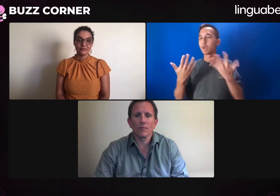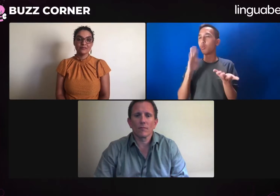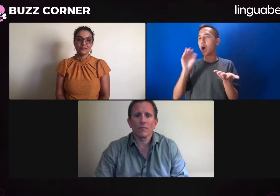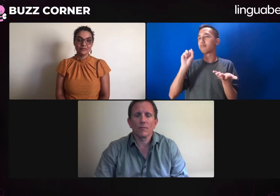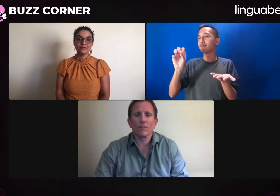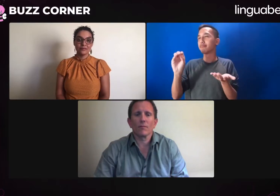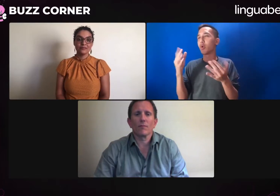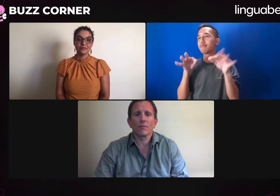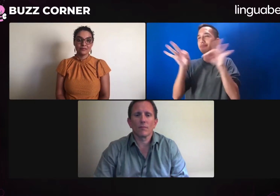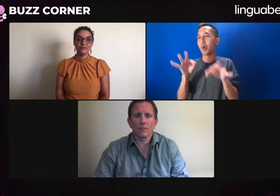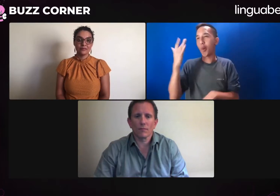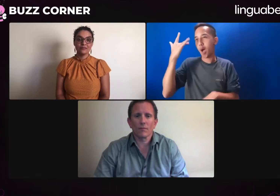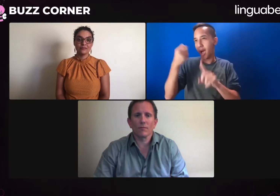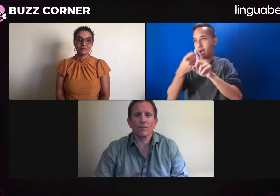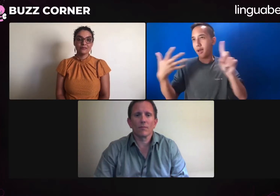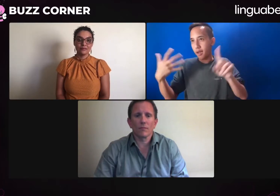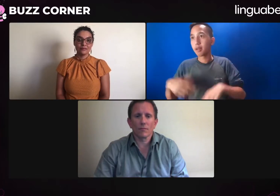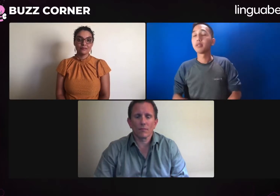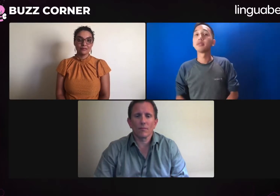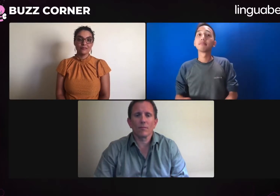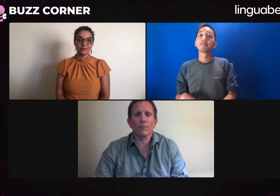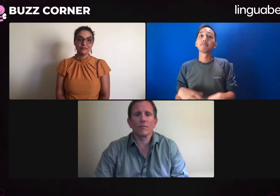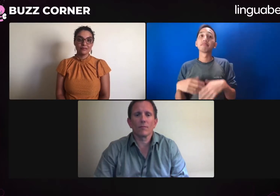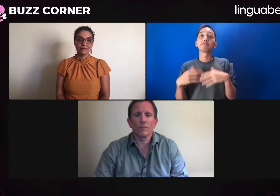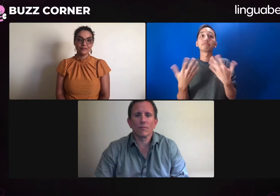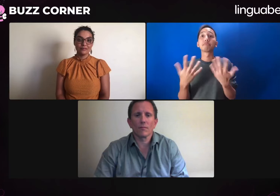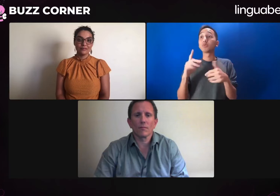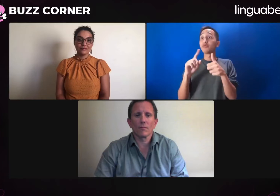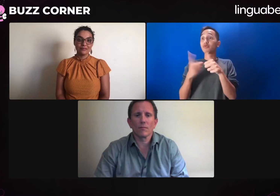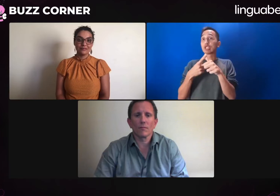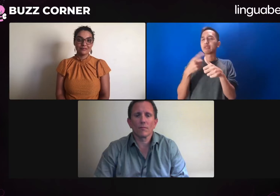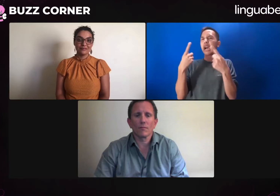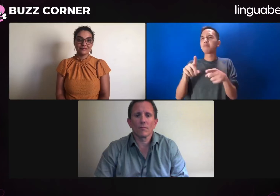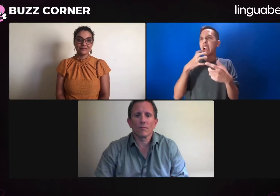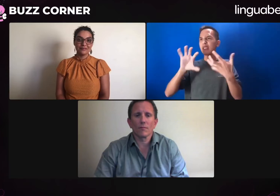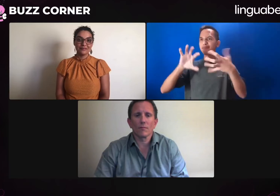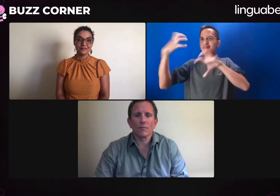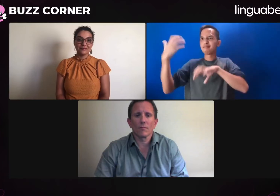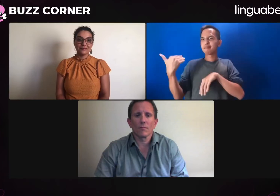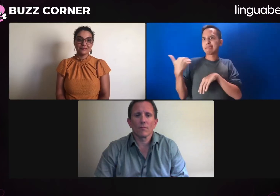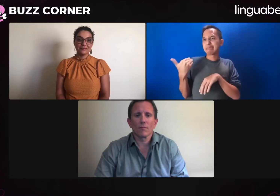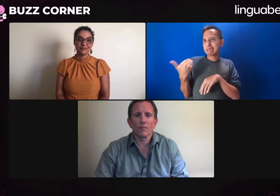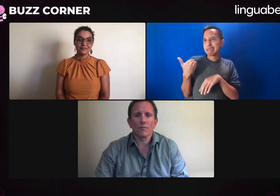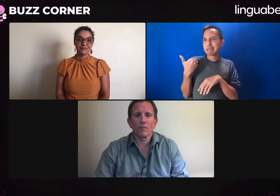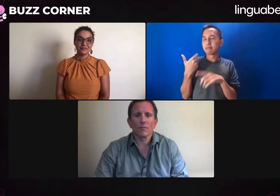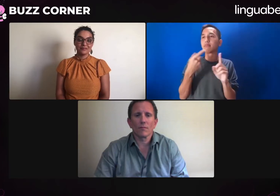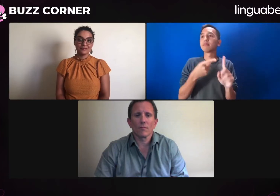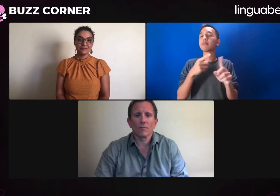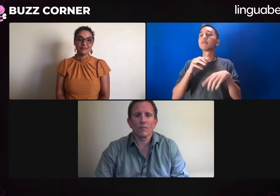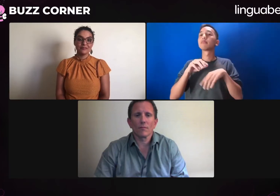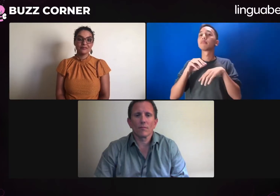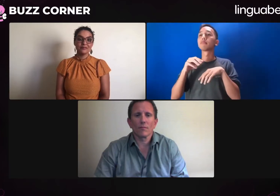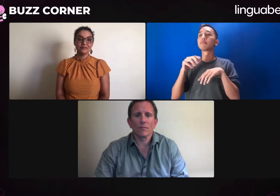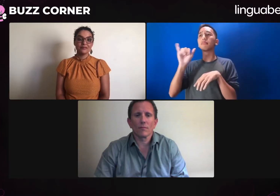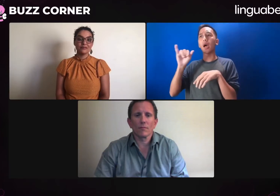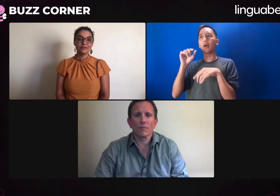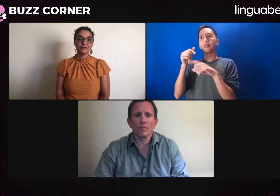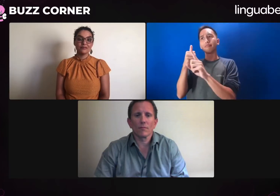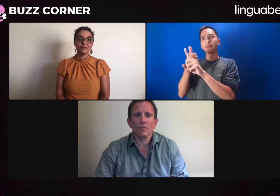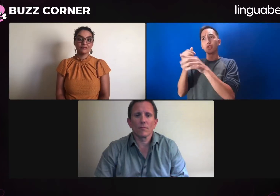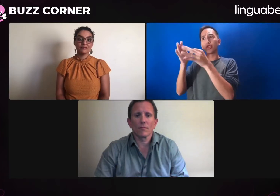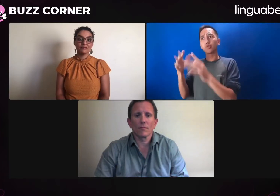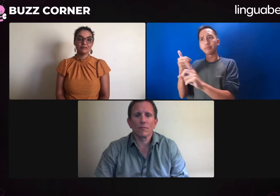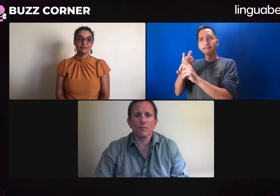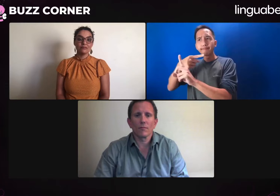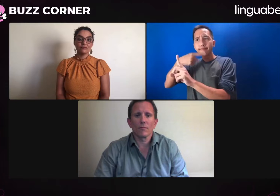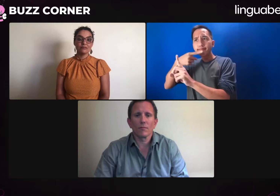we can also oppress people." Interpreter clarification. We can experience oppression, but we can also oppress.